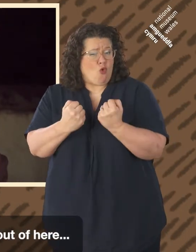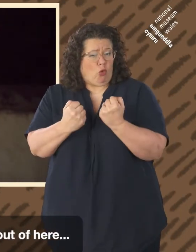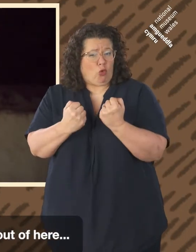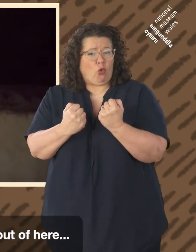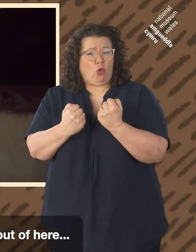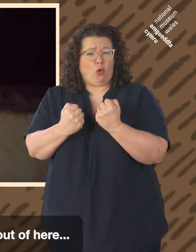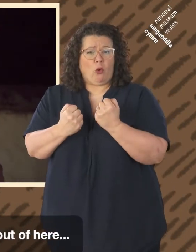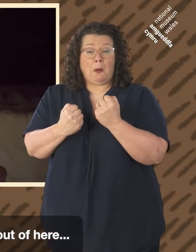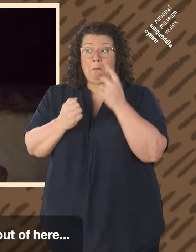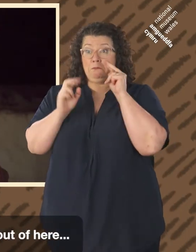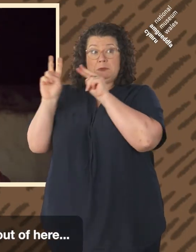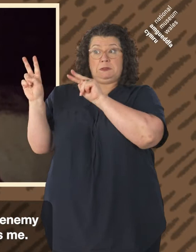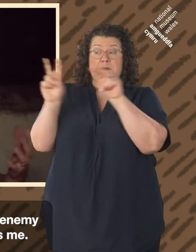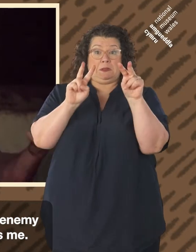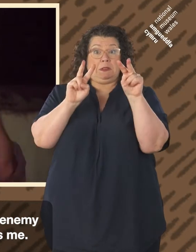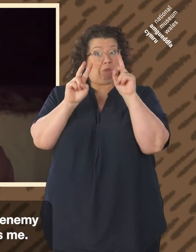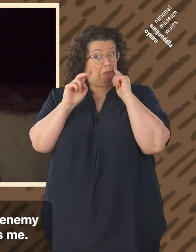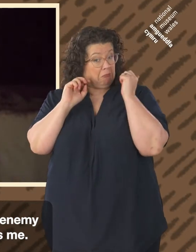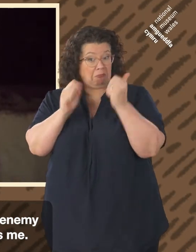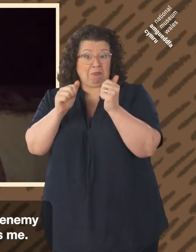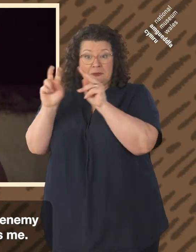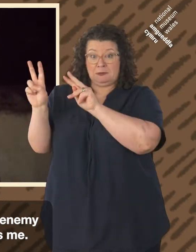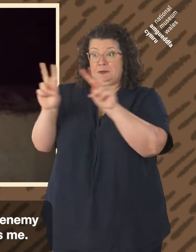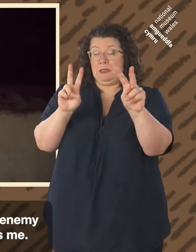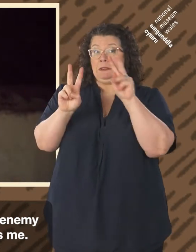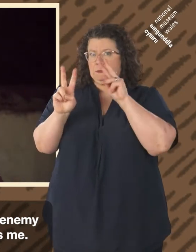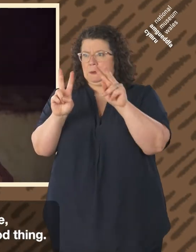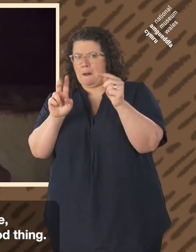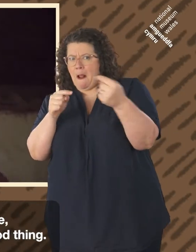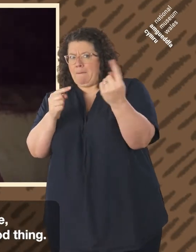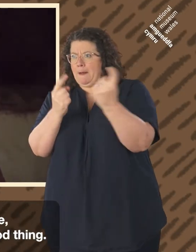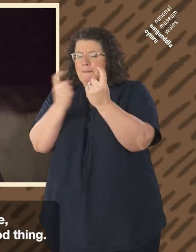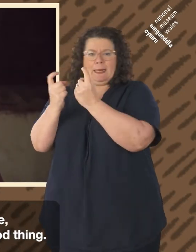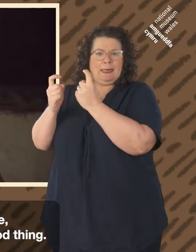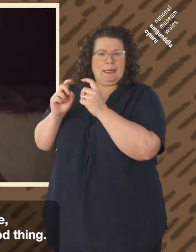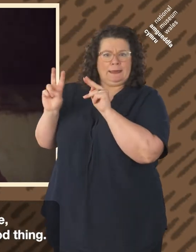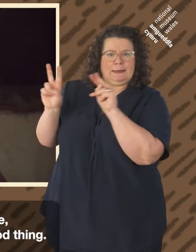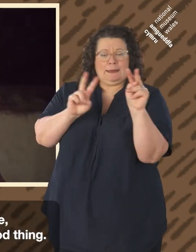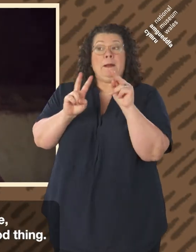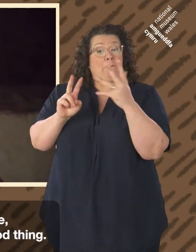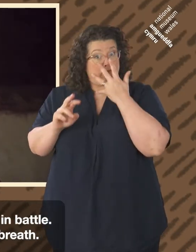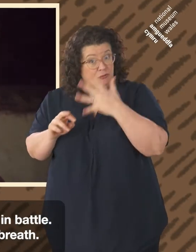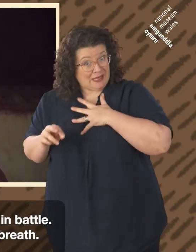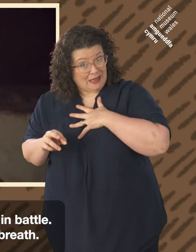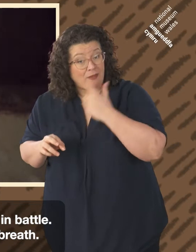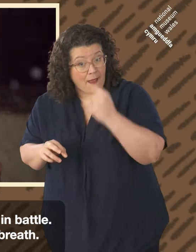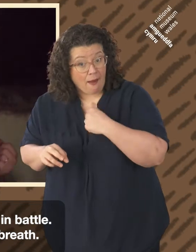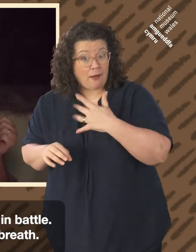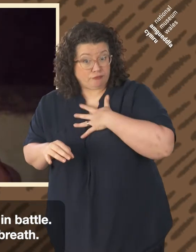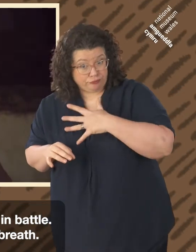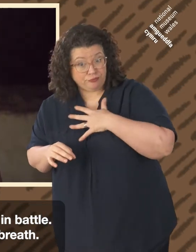can see most things out of here, so I can see my enemy coming towards me. I can breathe, which is a very good thing, so I